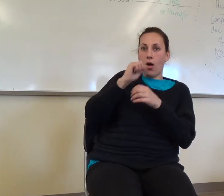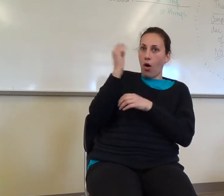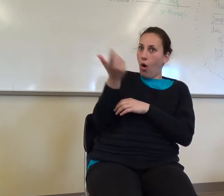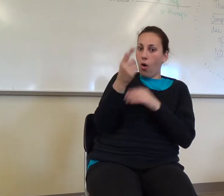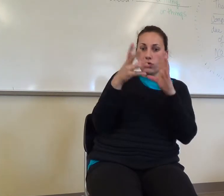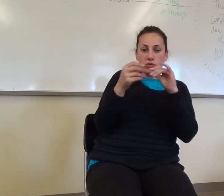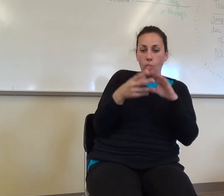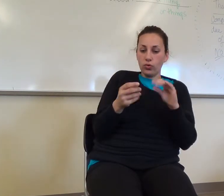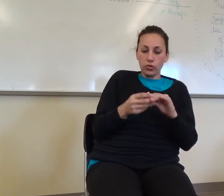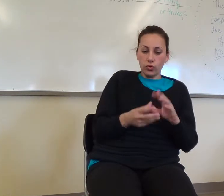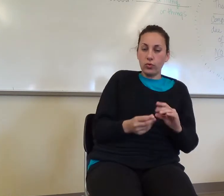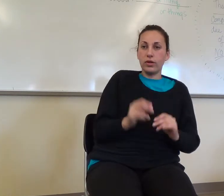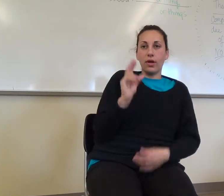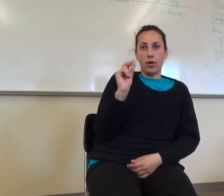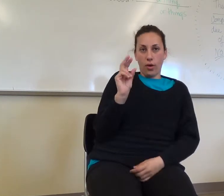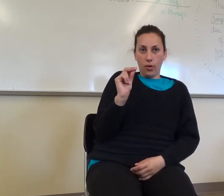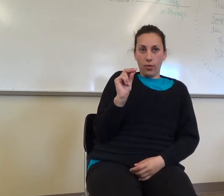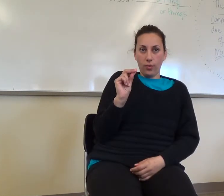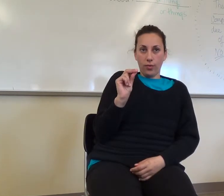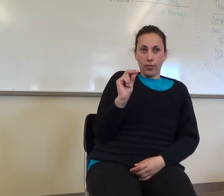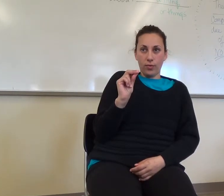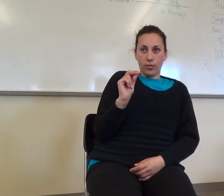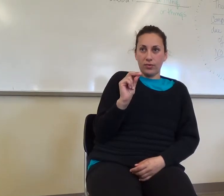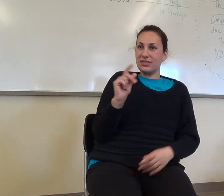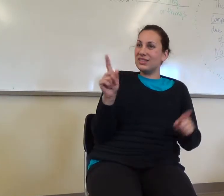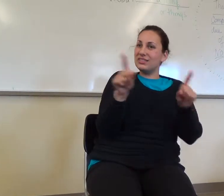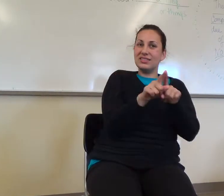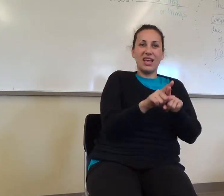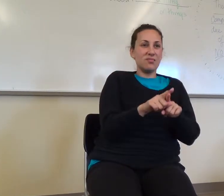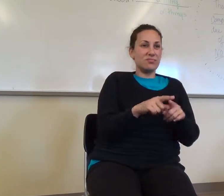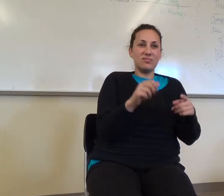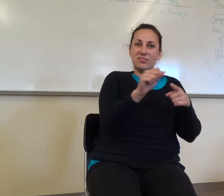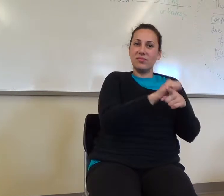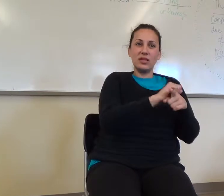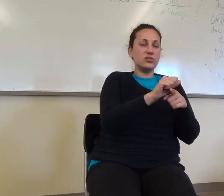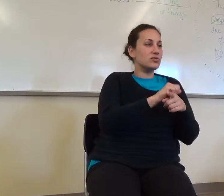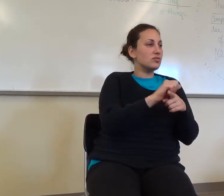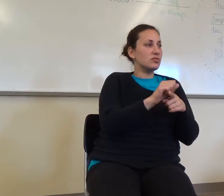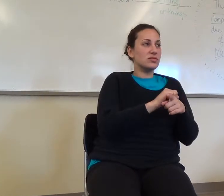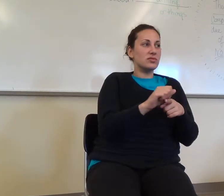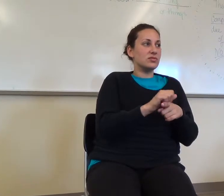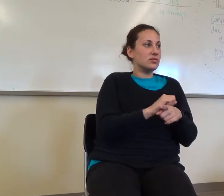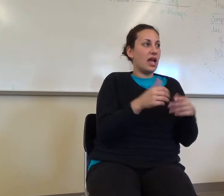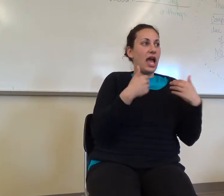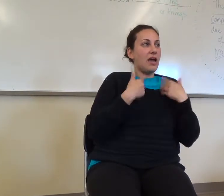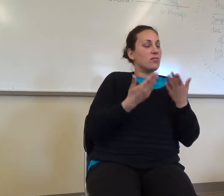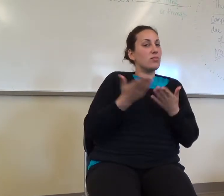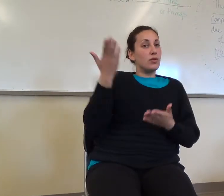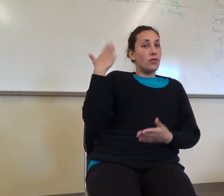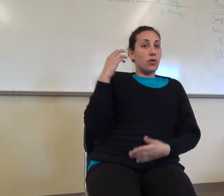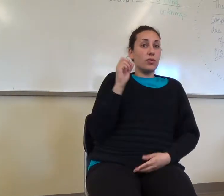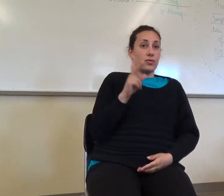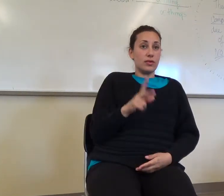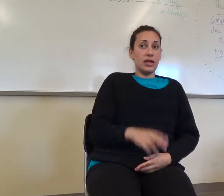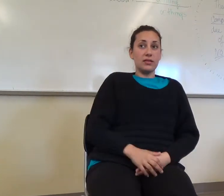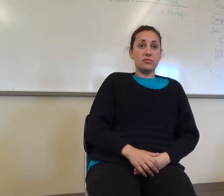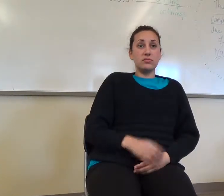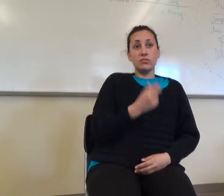is the same kind of thing we have been doing, something like this. You'll have some questions, and there will